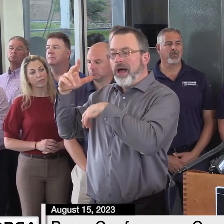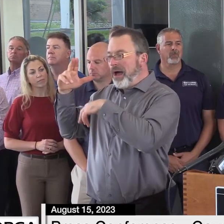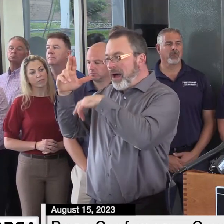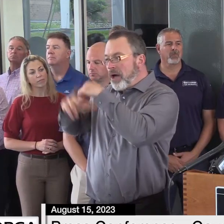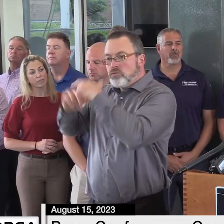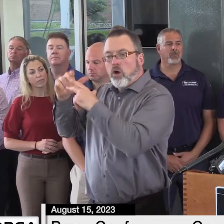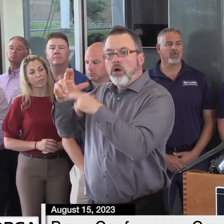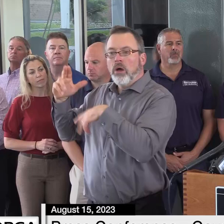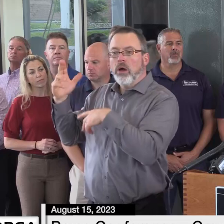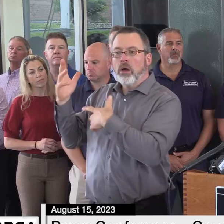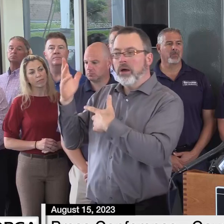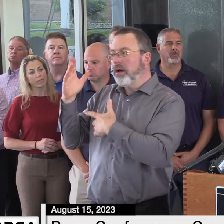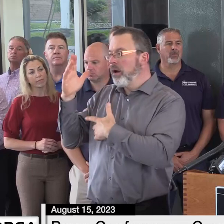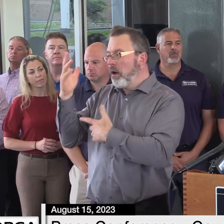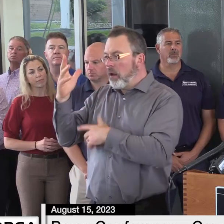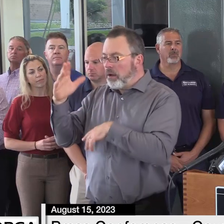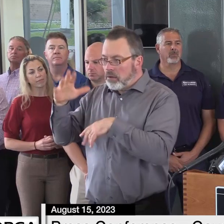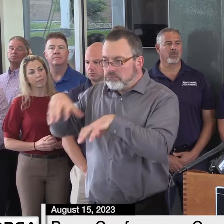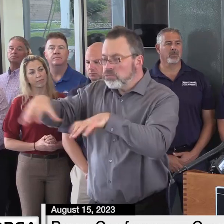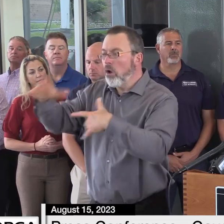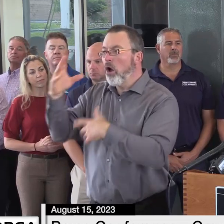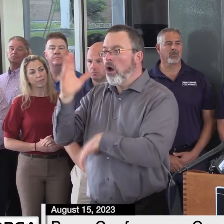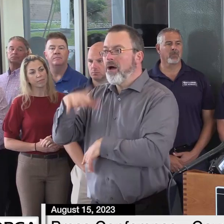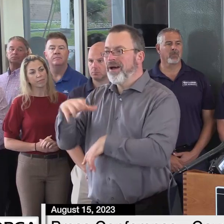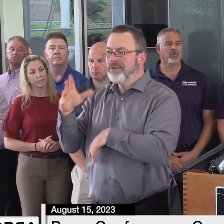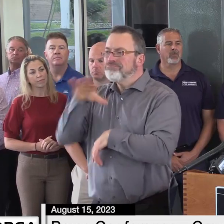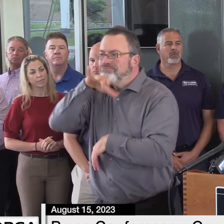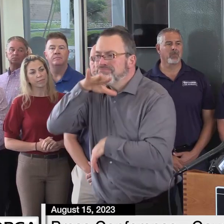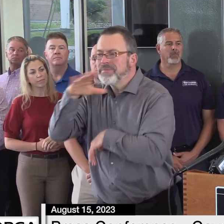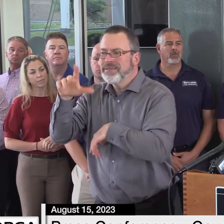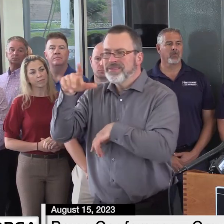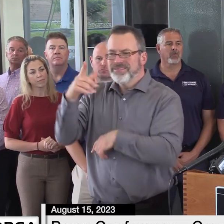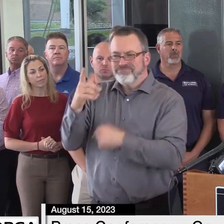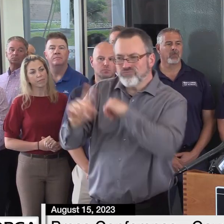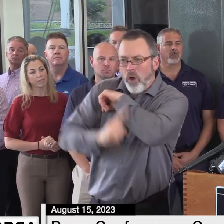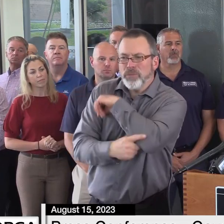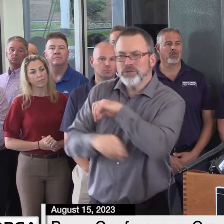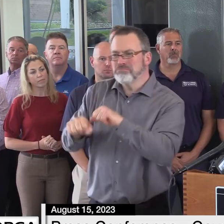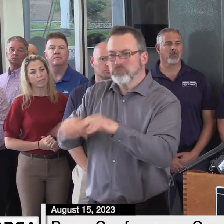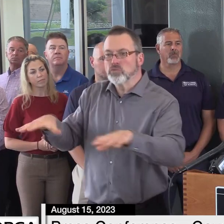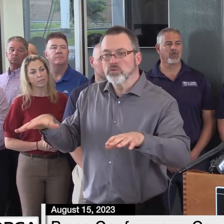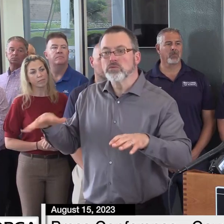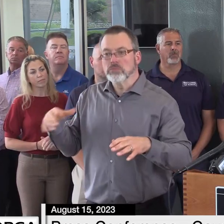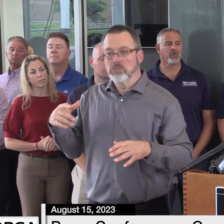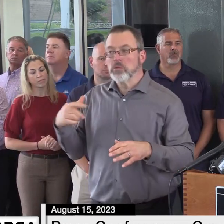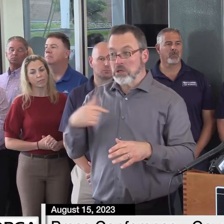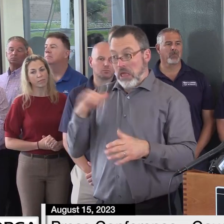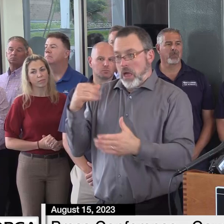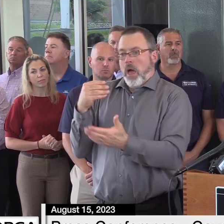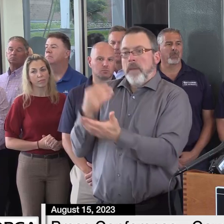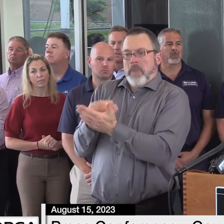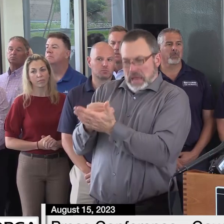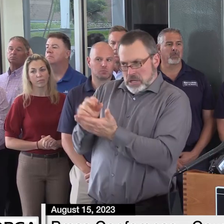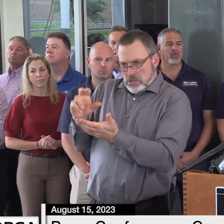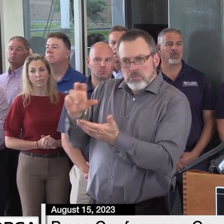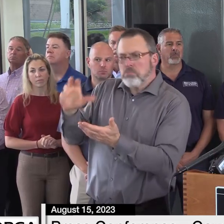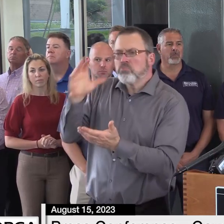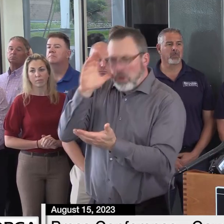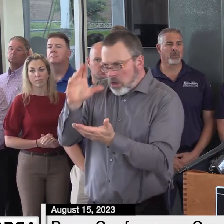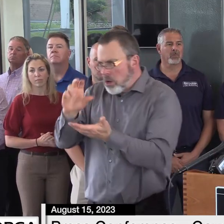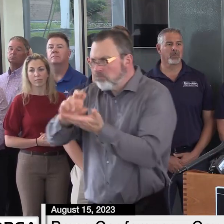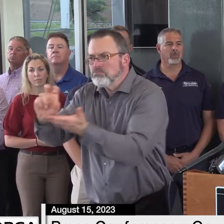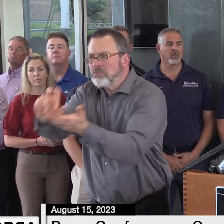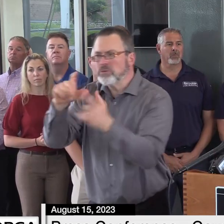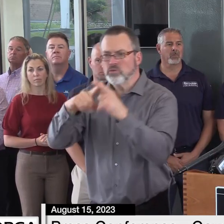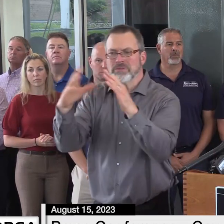And we will make sure that everyone is reimbursed appropriately, or we will handle the